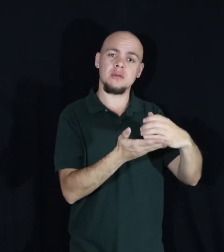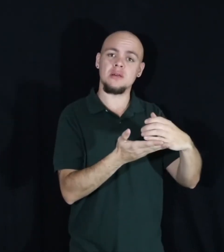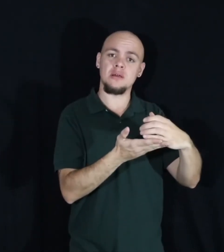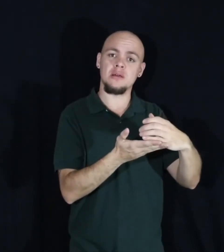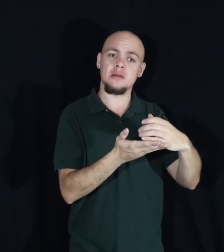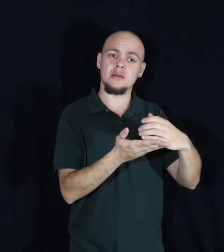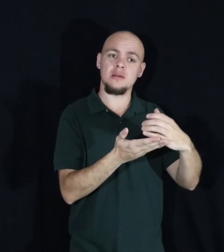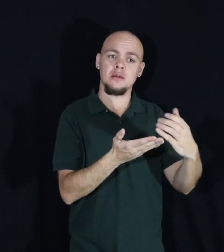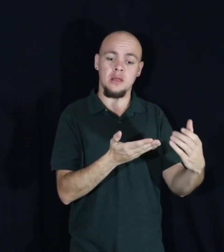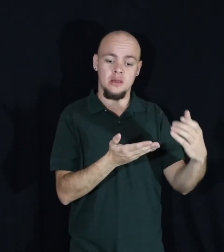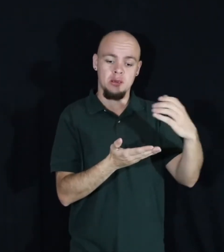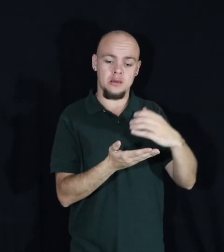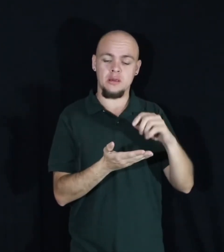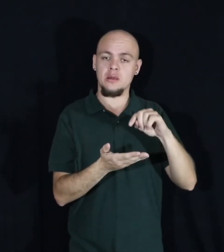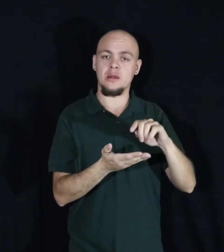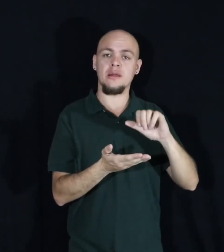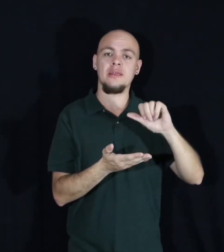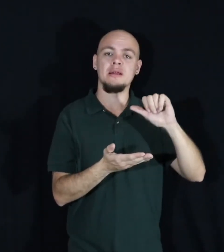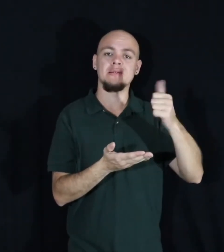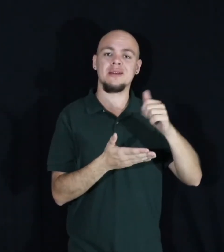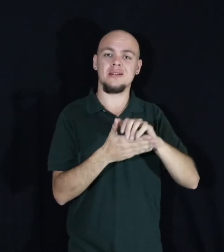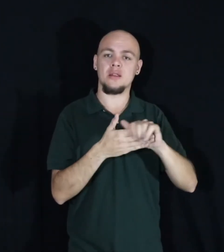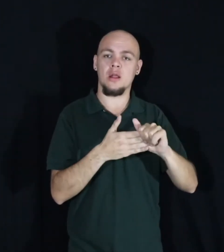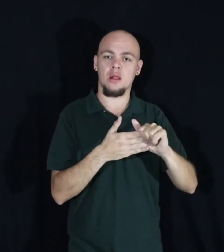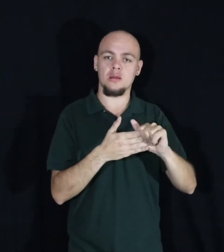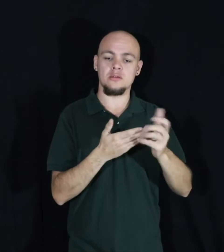$10 bill, folded, not thrown to the side.